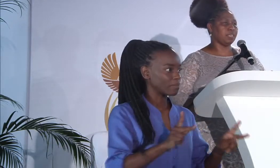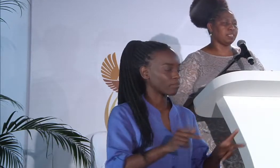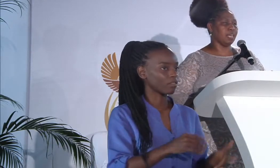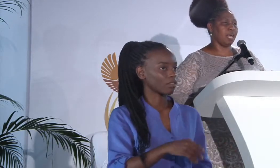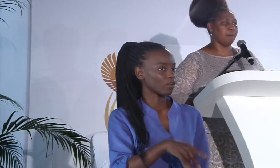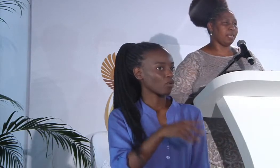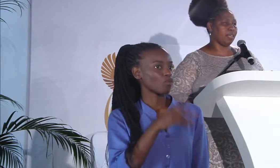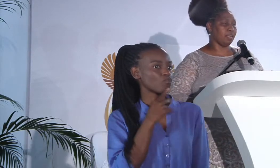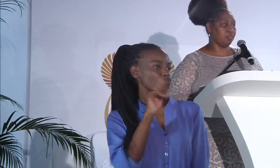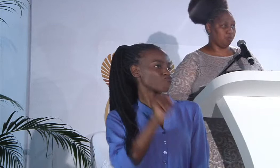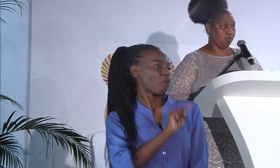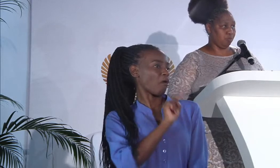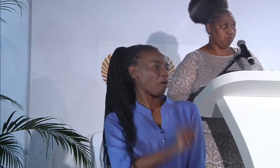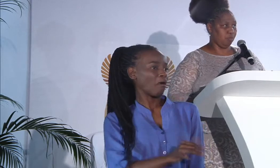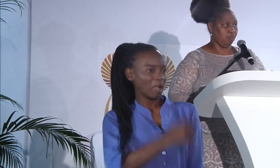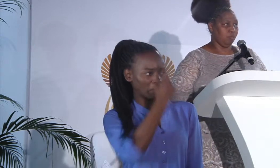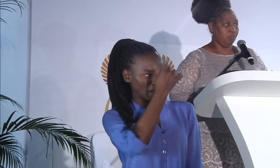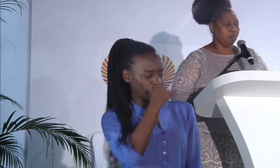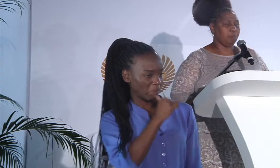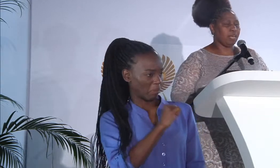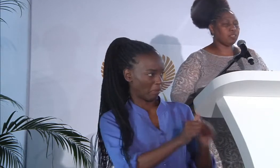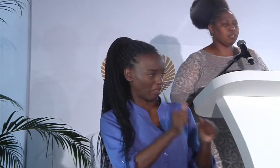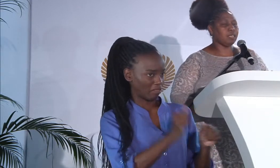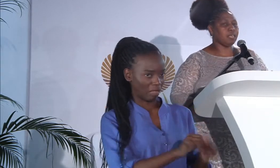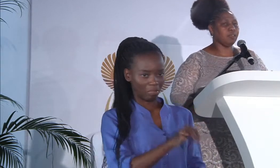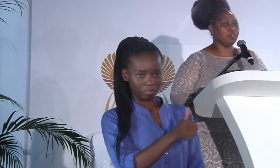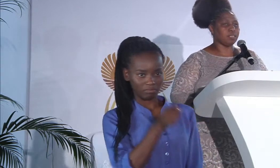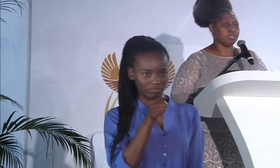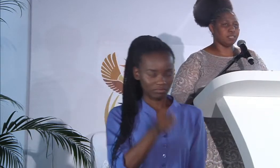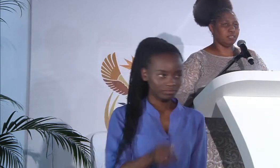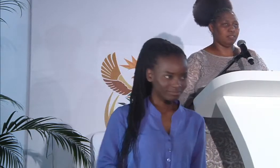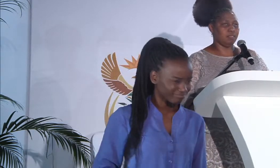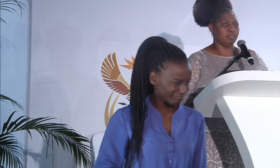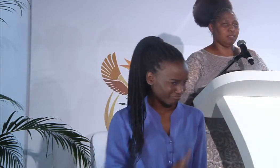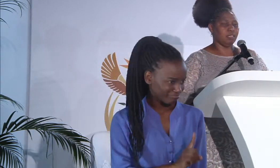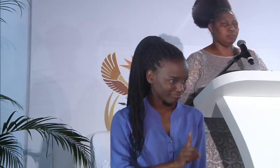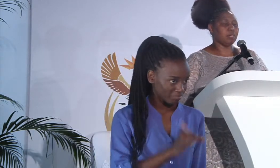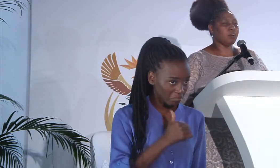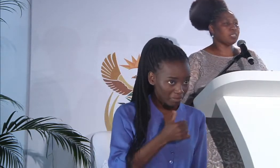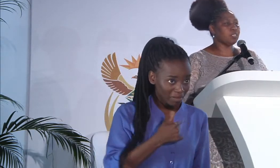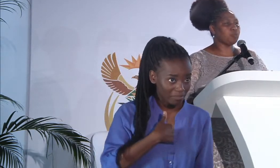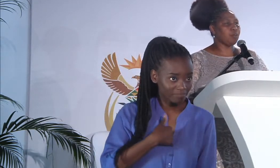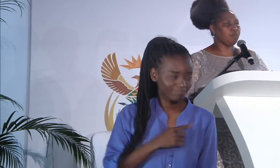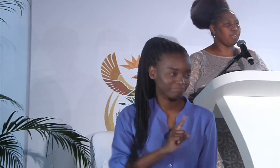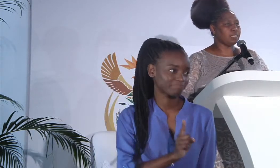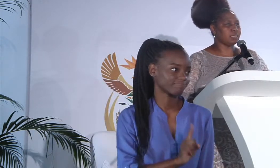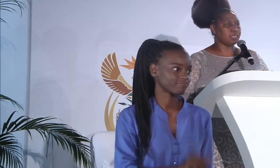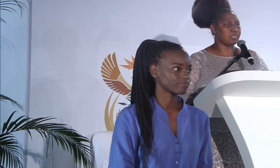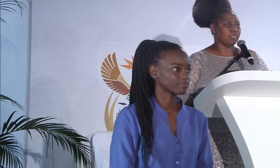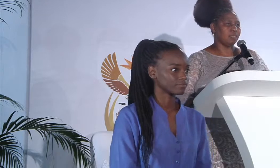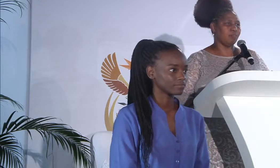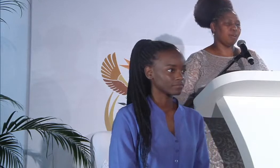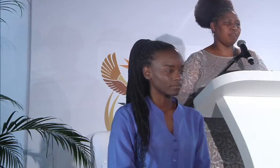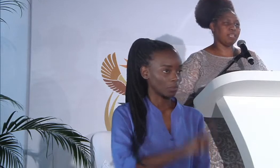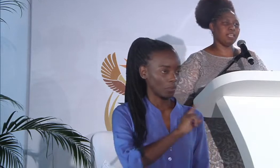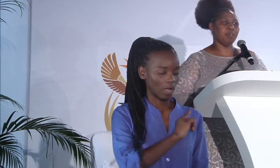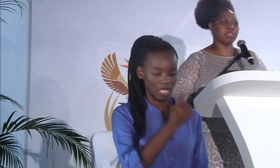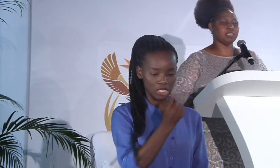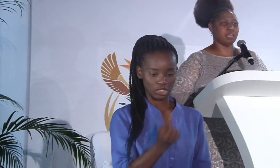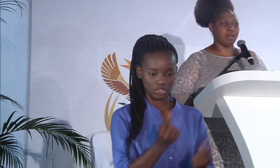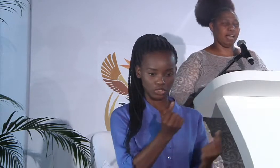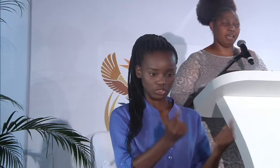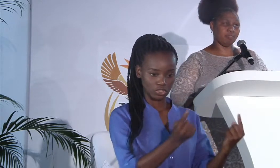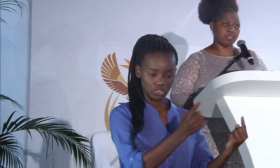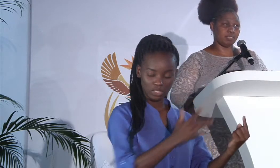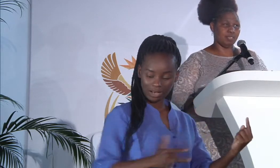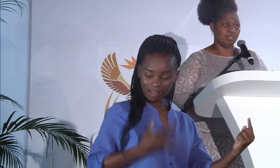that they are better than you. But actually they're not. Because each one of us, whatever that happens in